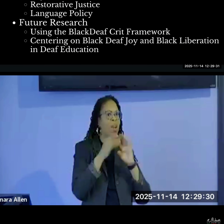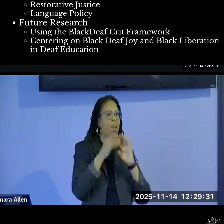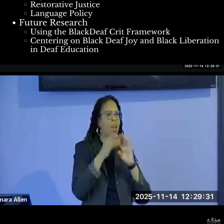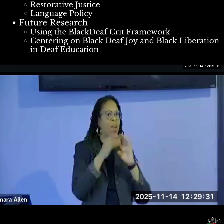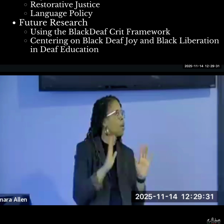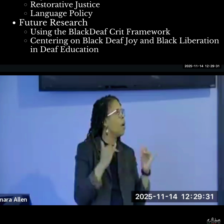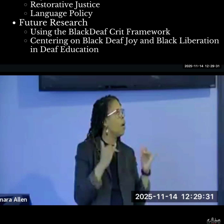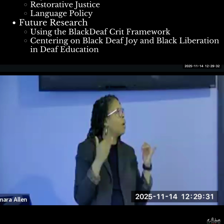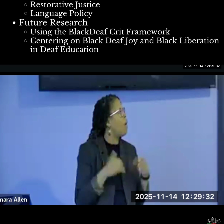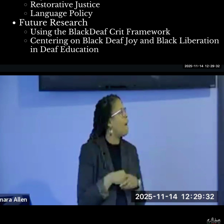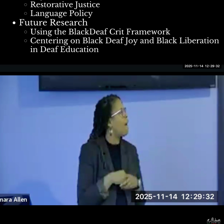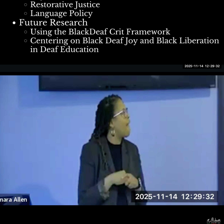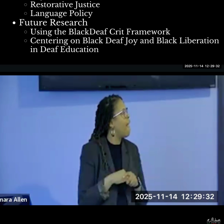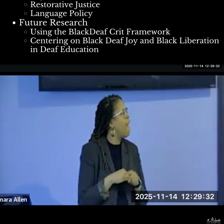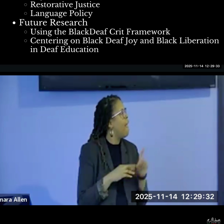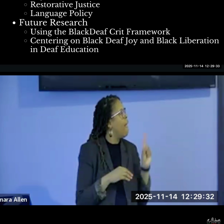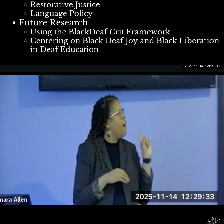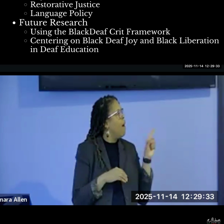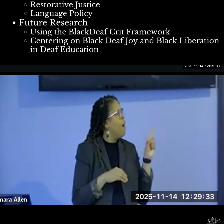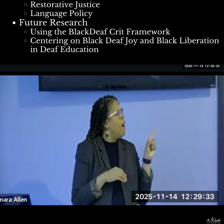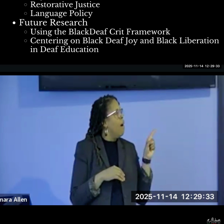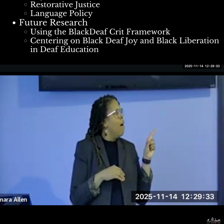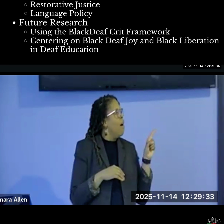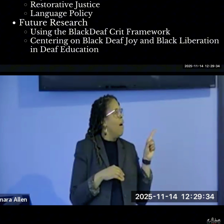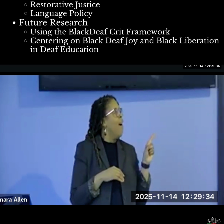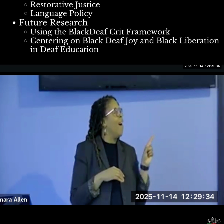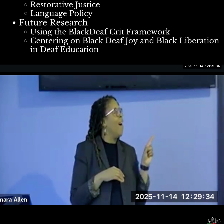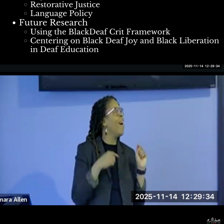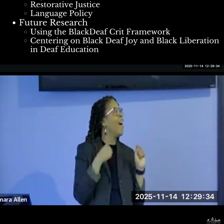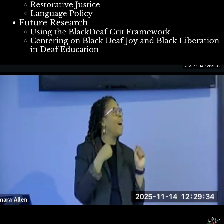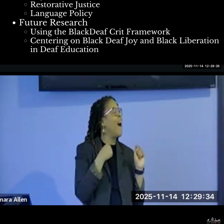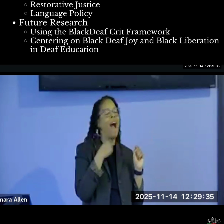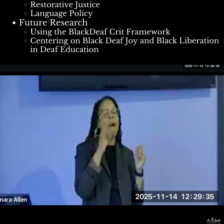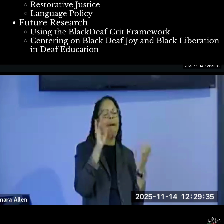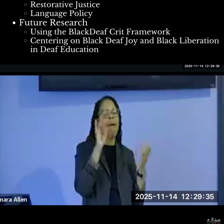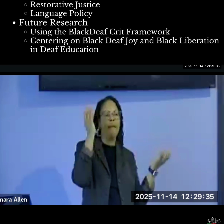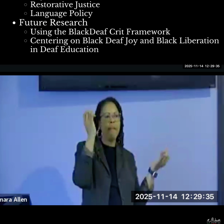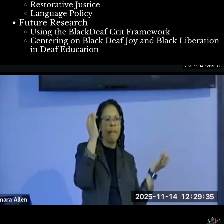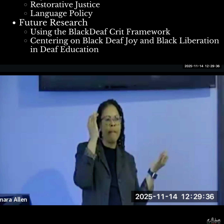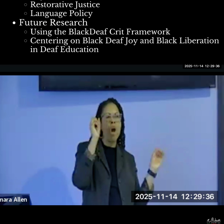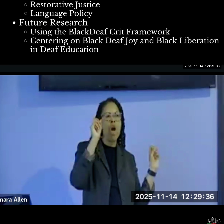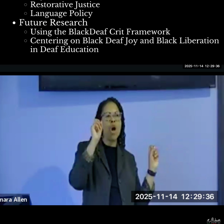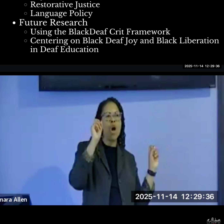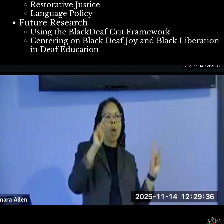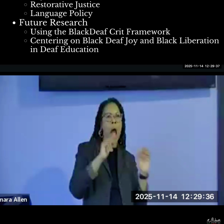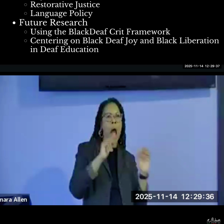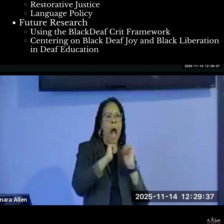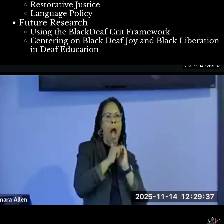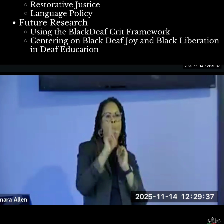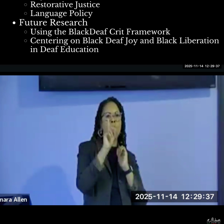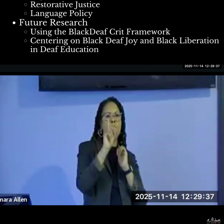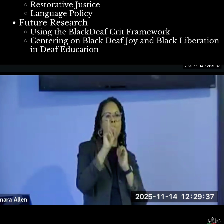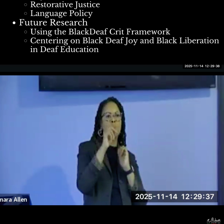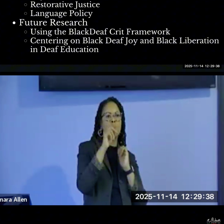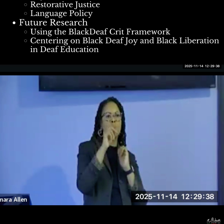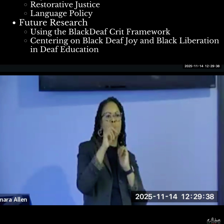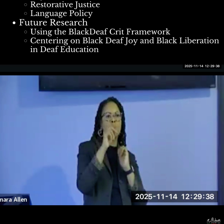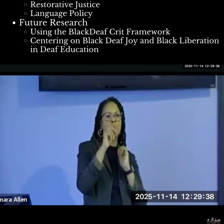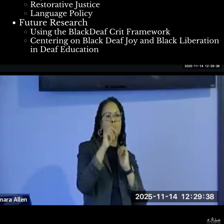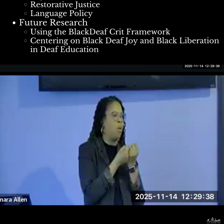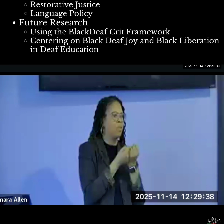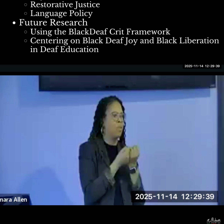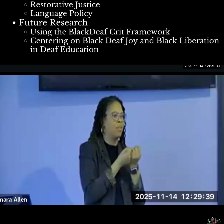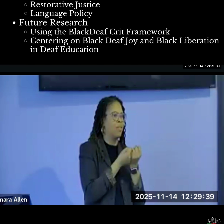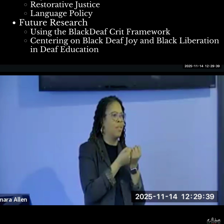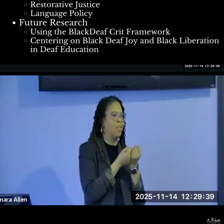Now, all of the participants shared their own authentic stories. And I thought to